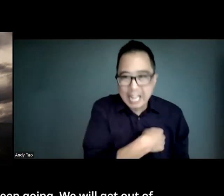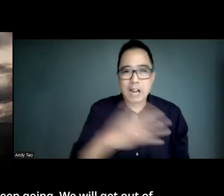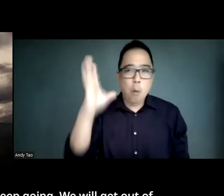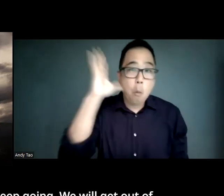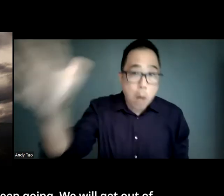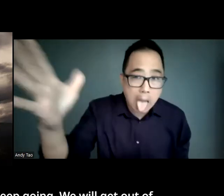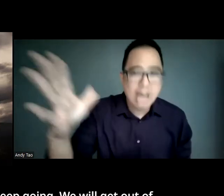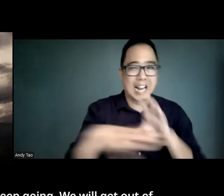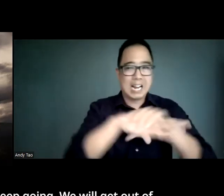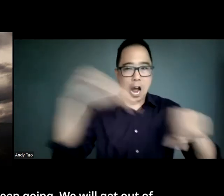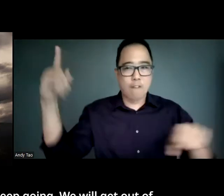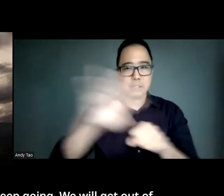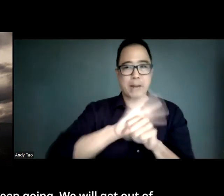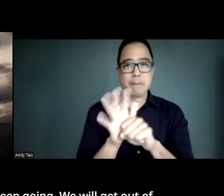it.